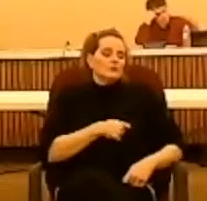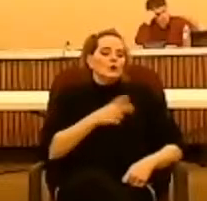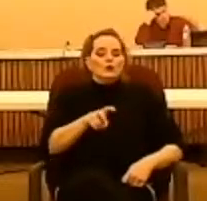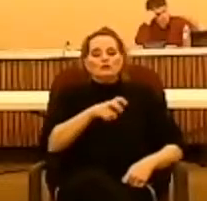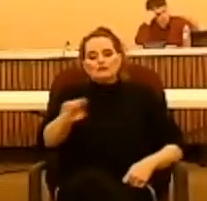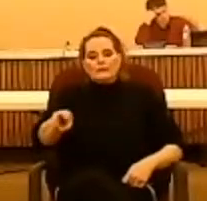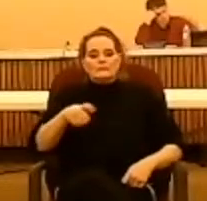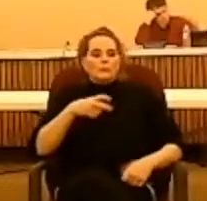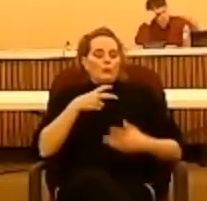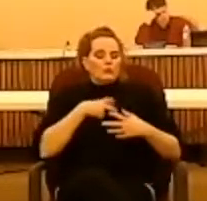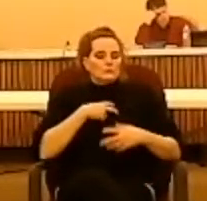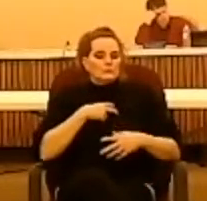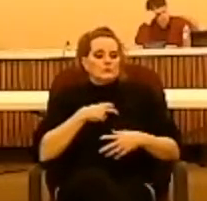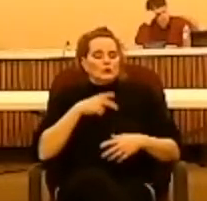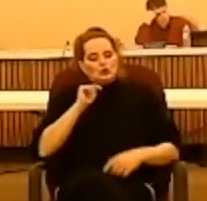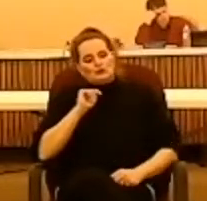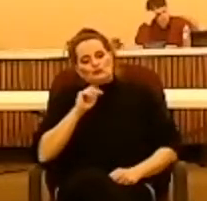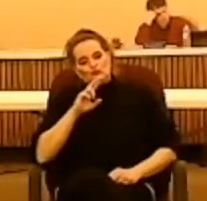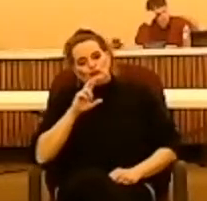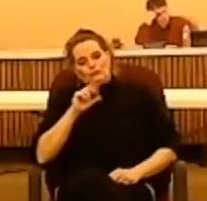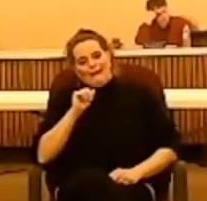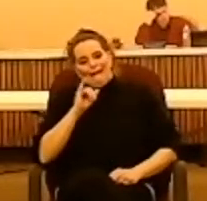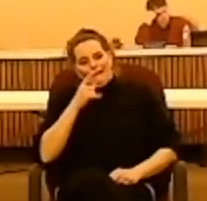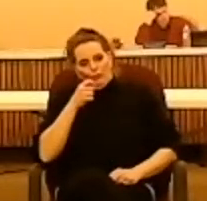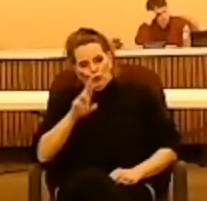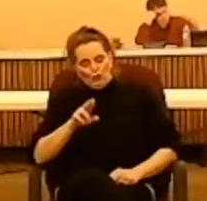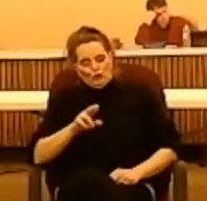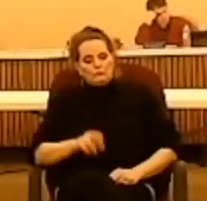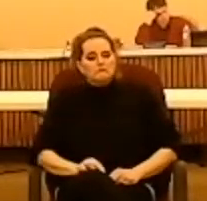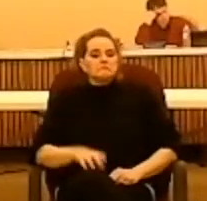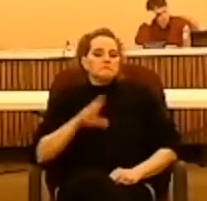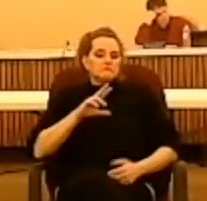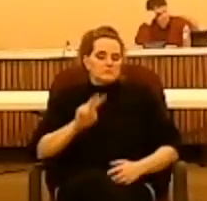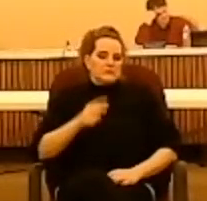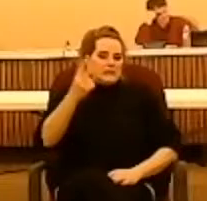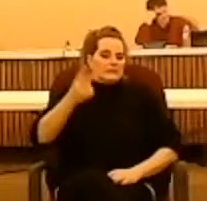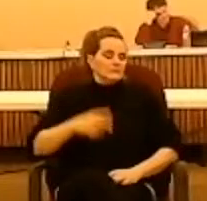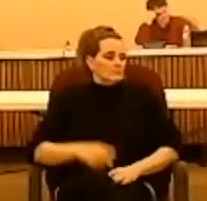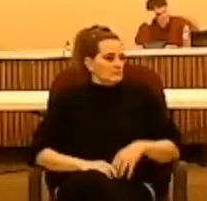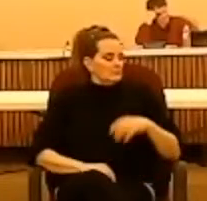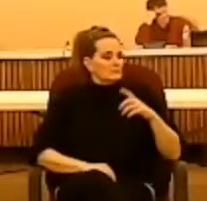Second. Any discussion? Just happy to see it's local.